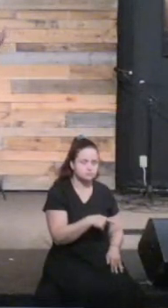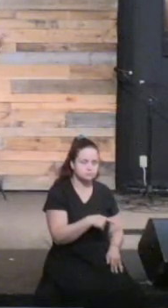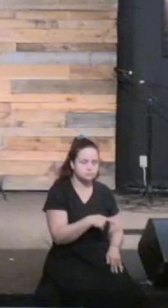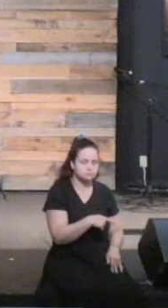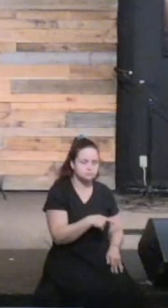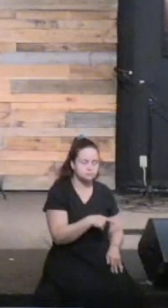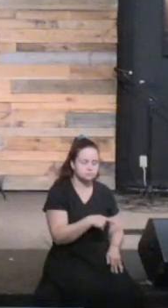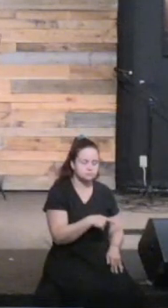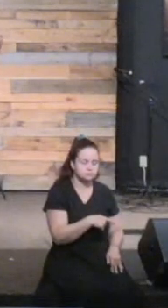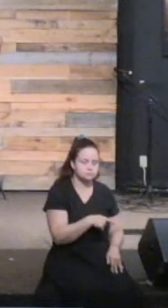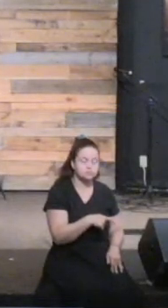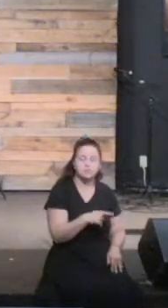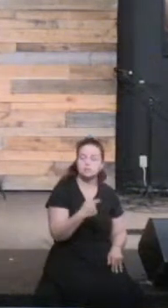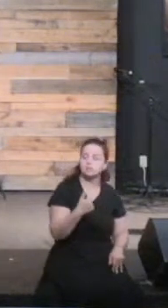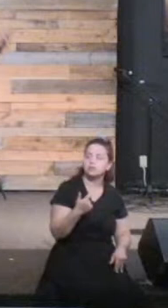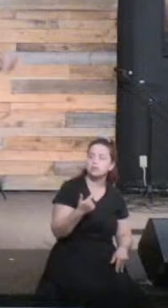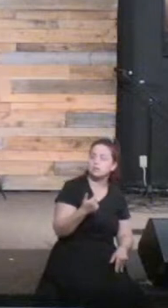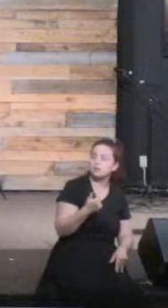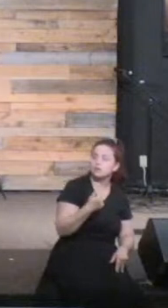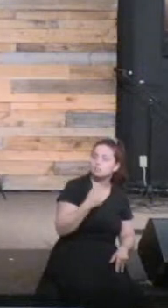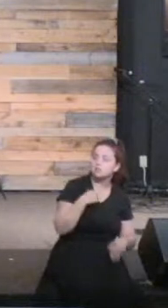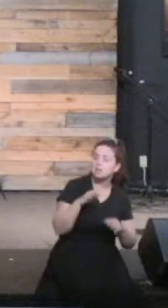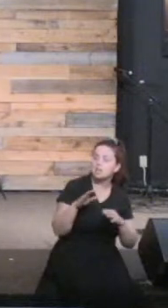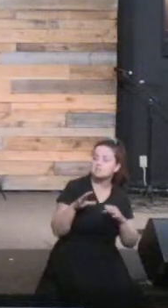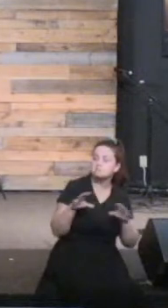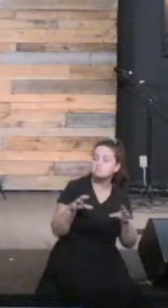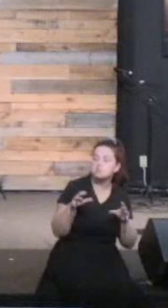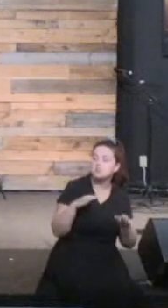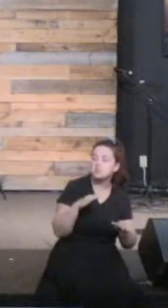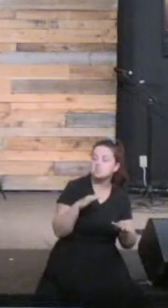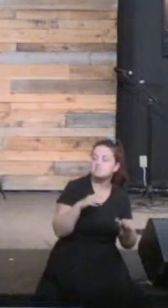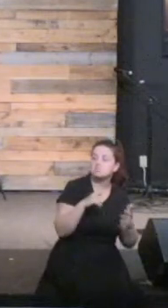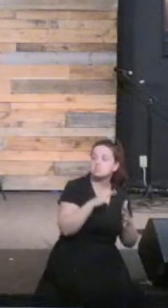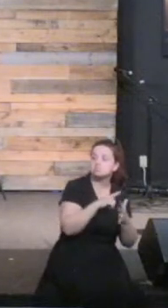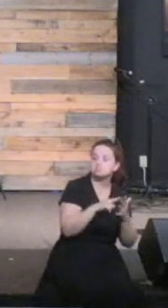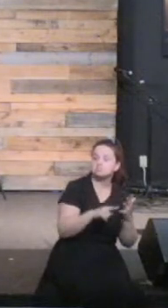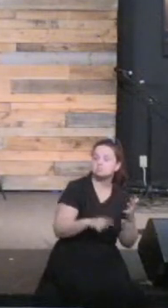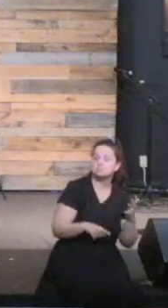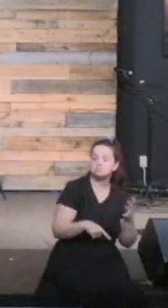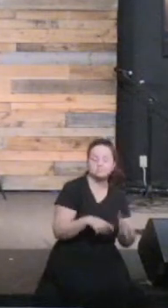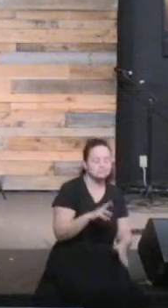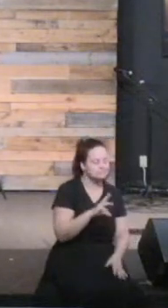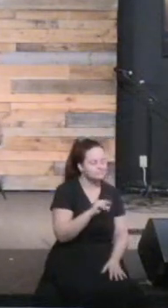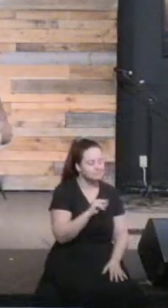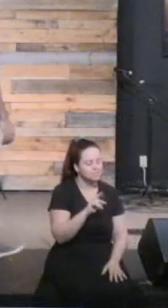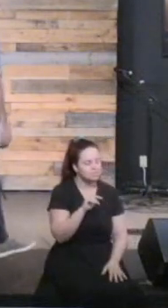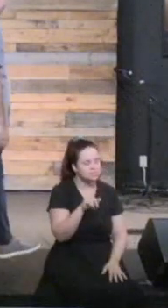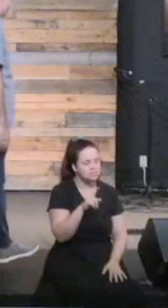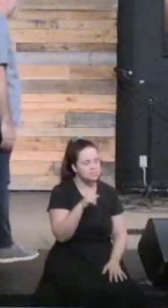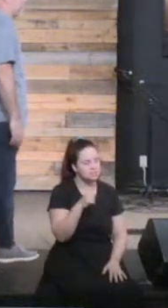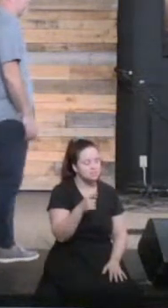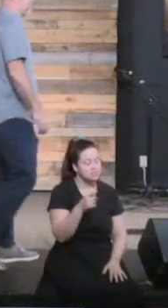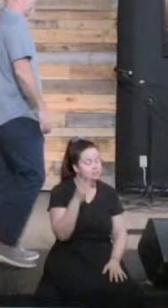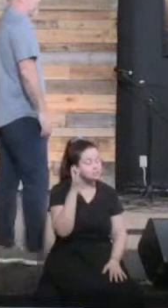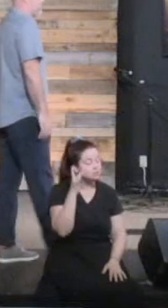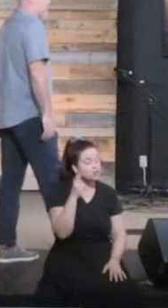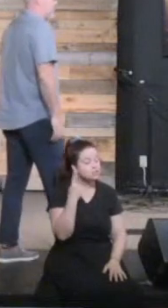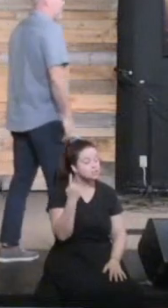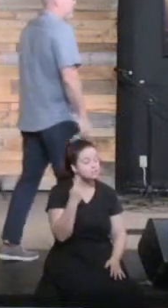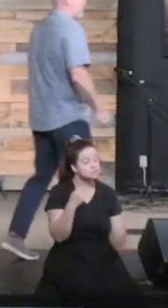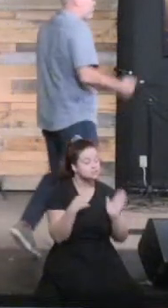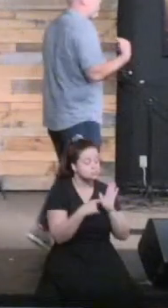but I did all this stuff now you only did because someone showed you how